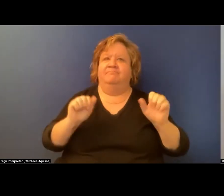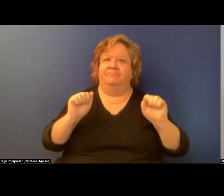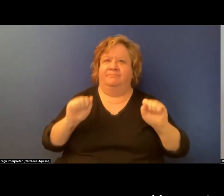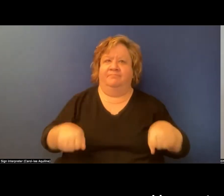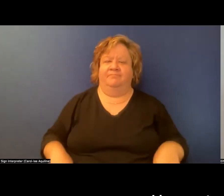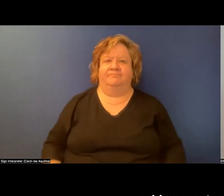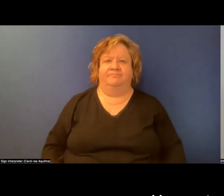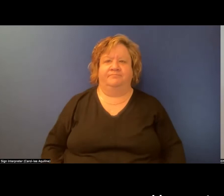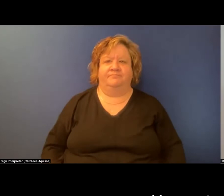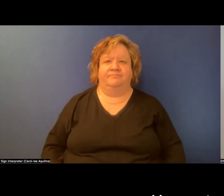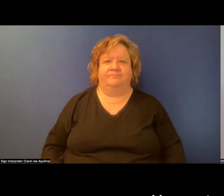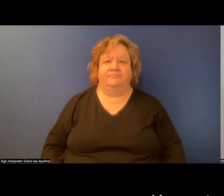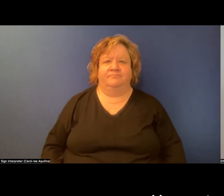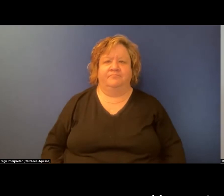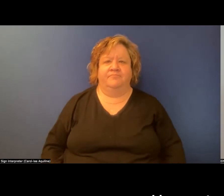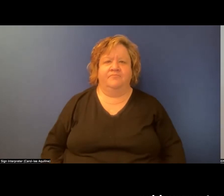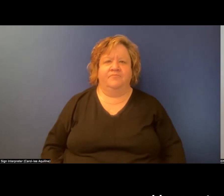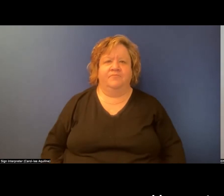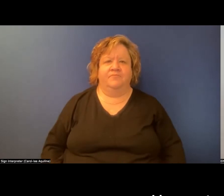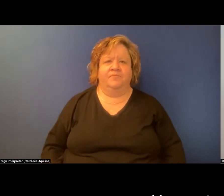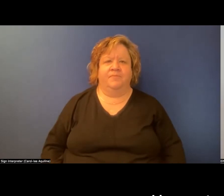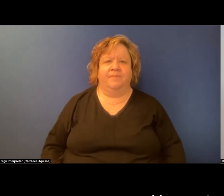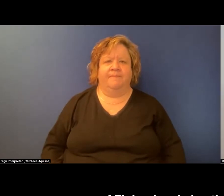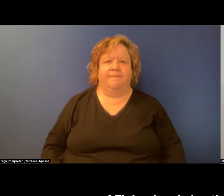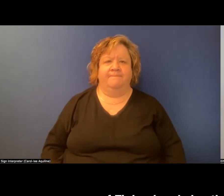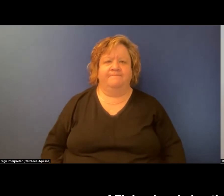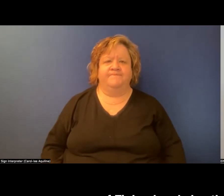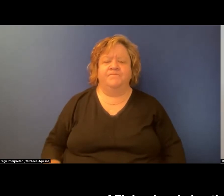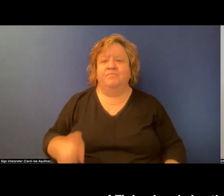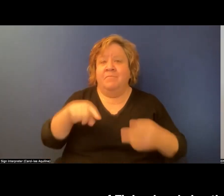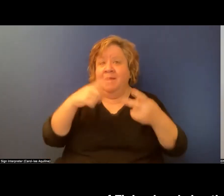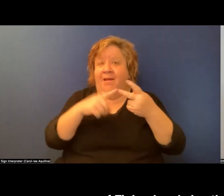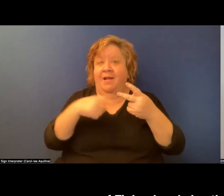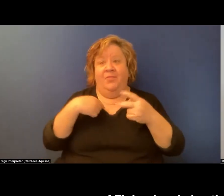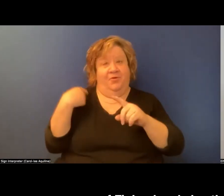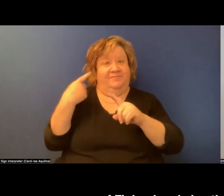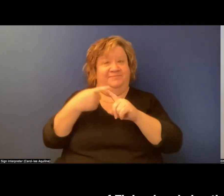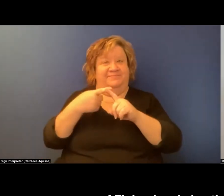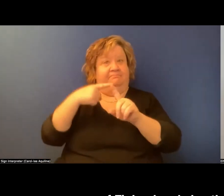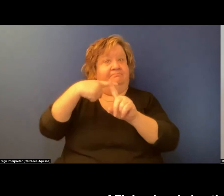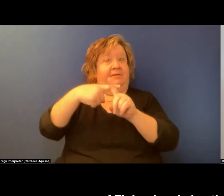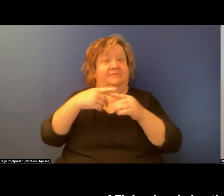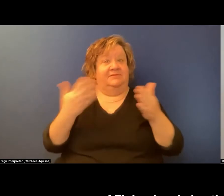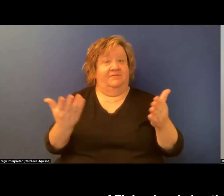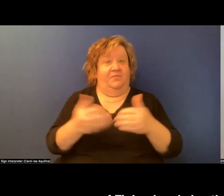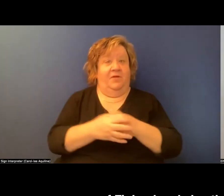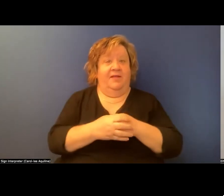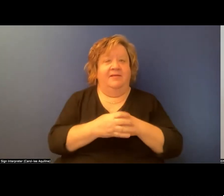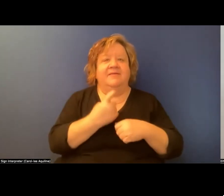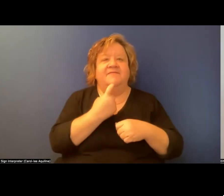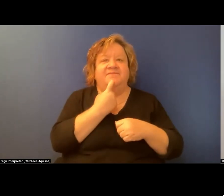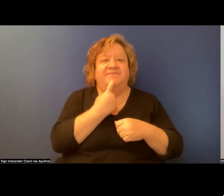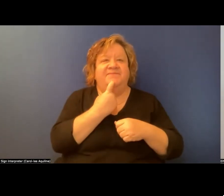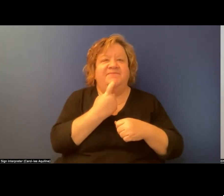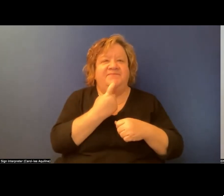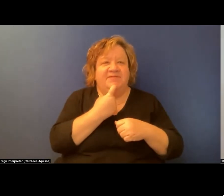The other achievement, as I mentioned, was the support by the government of Finland and also the government of UK and other governments. So we